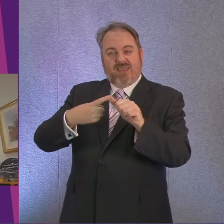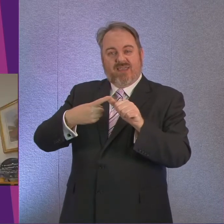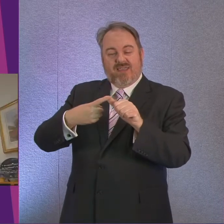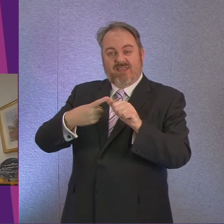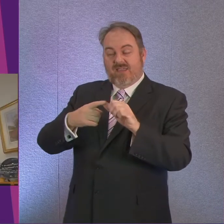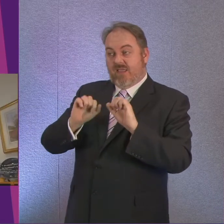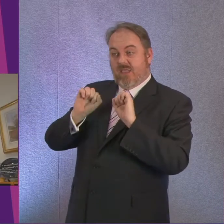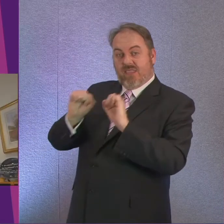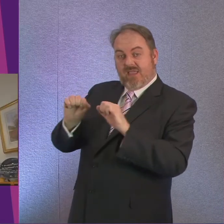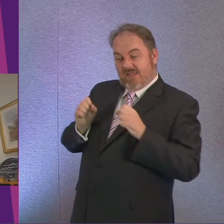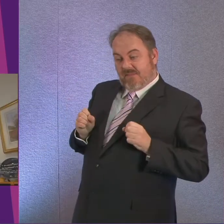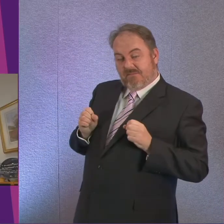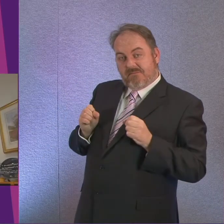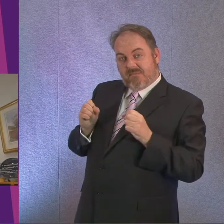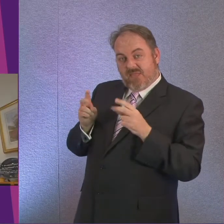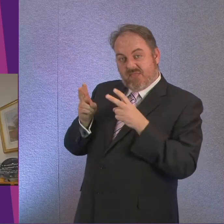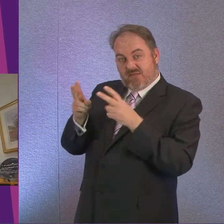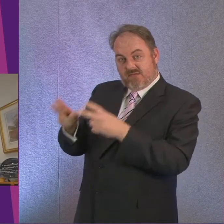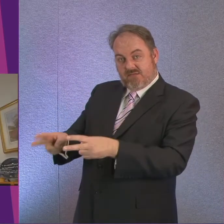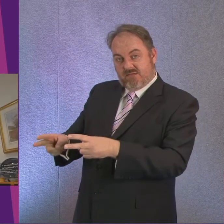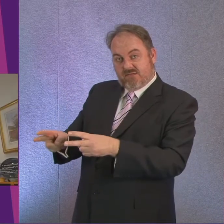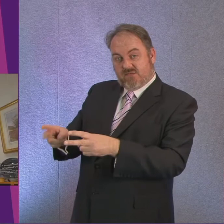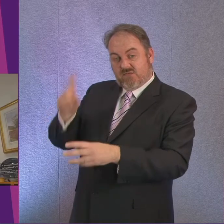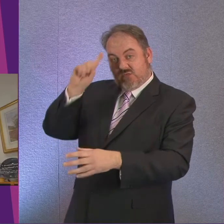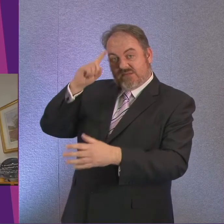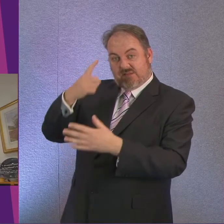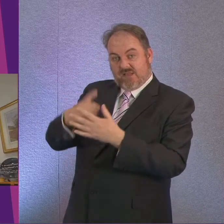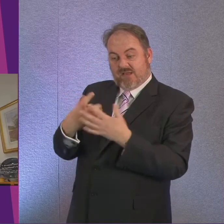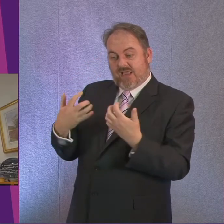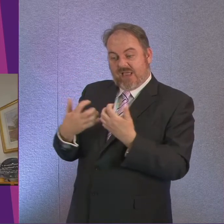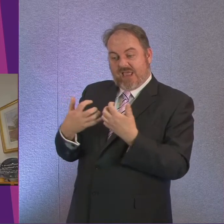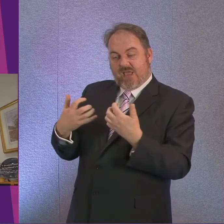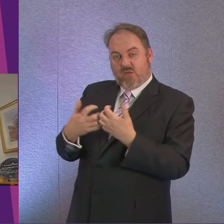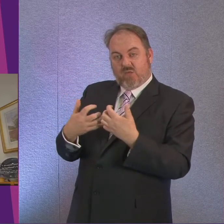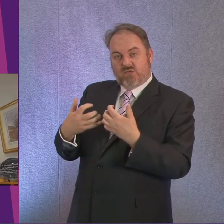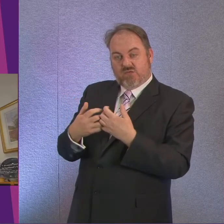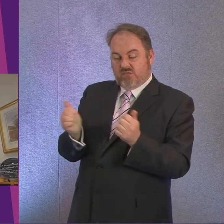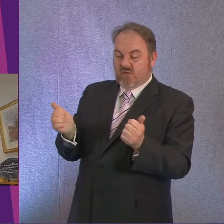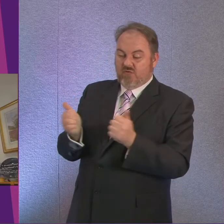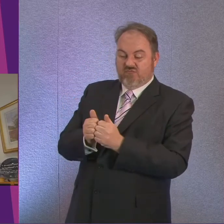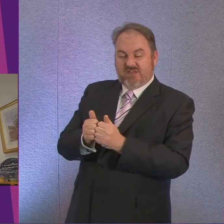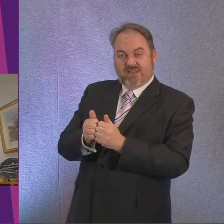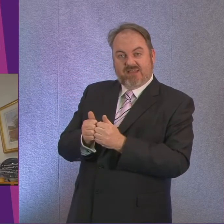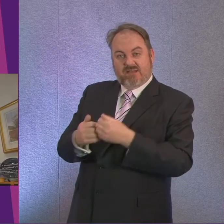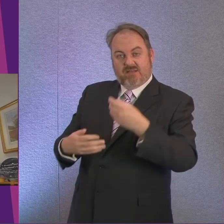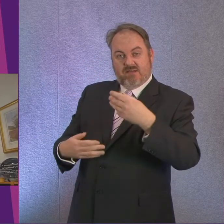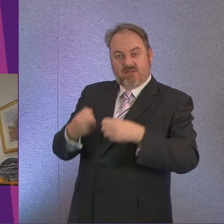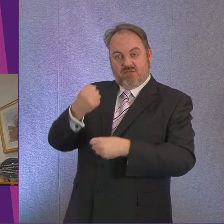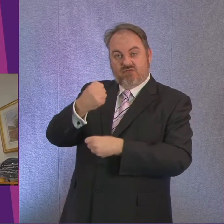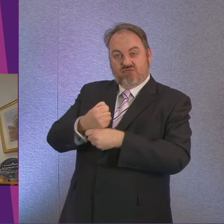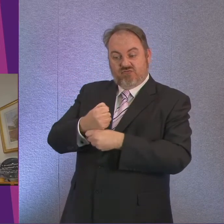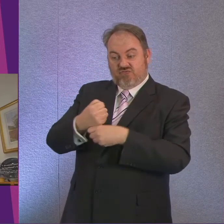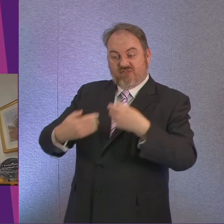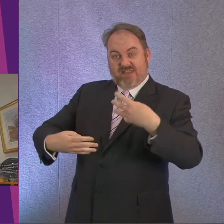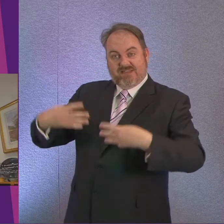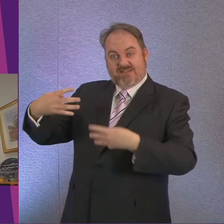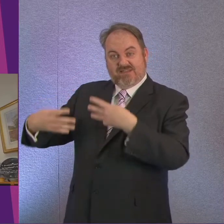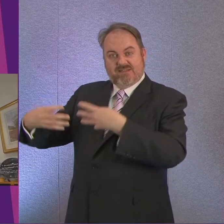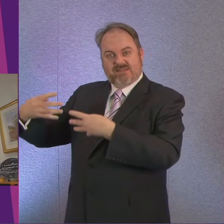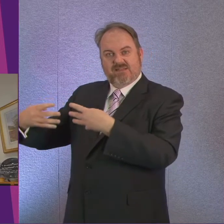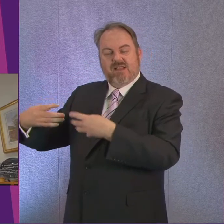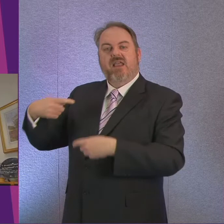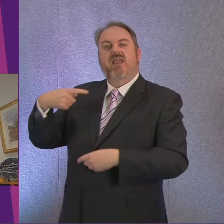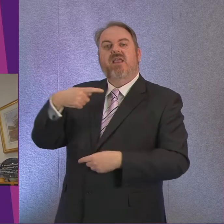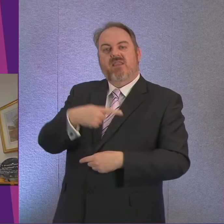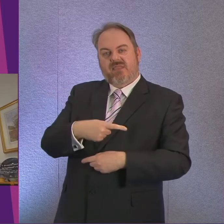they intend to pursue in these unprecedented circumstances, have said that at the heart of their approach will be fairness